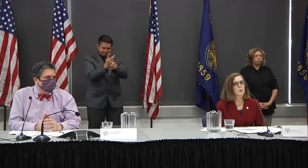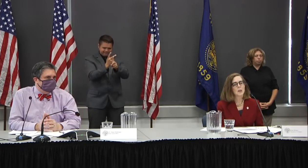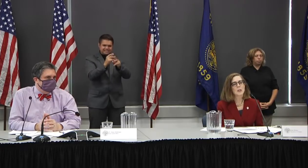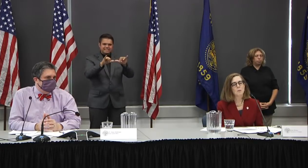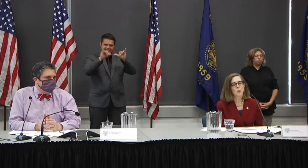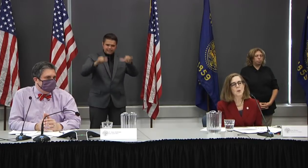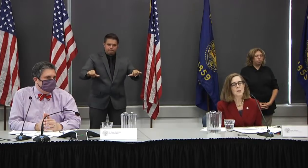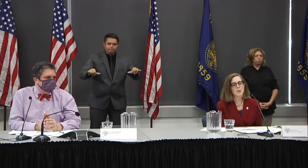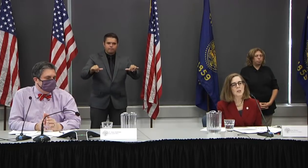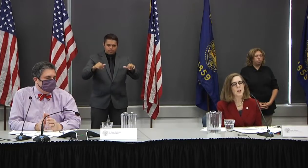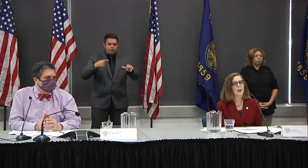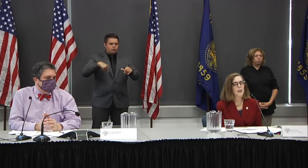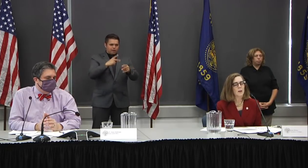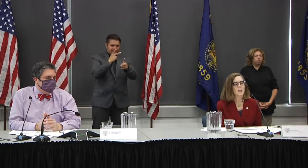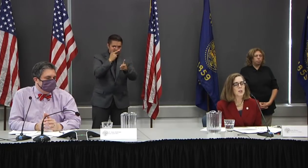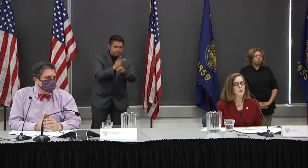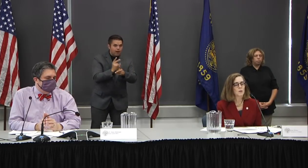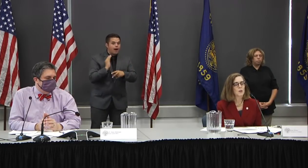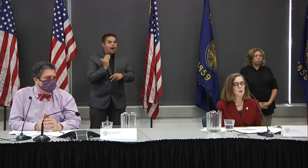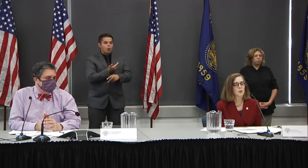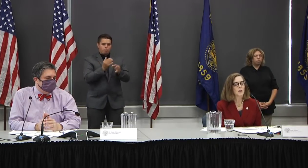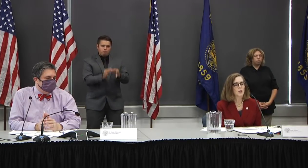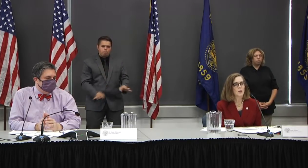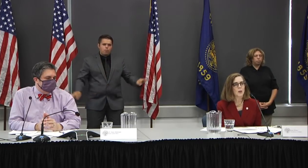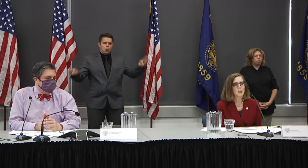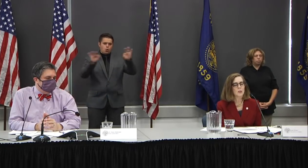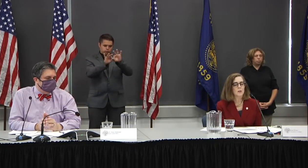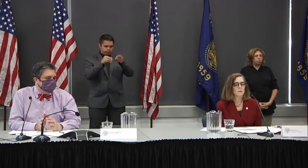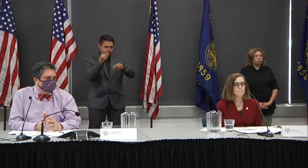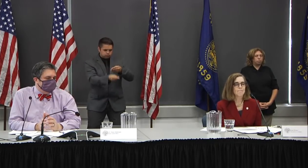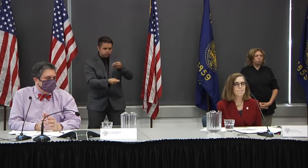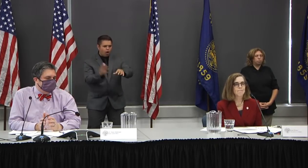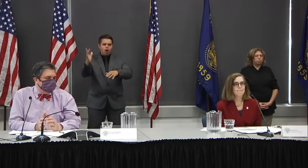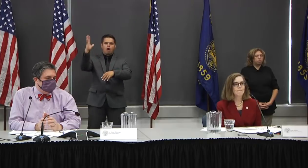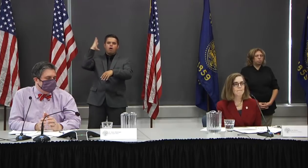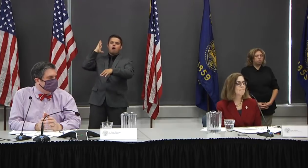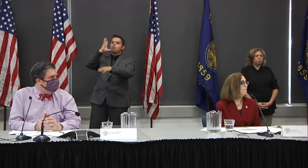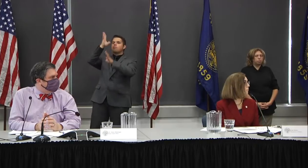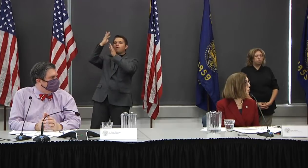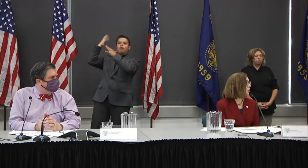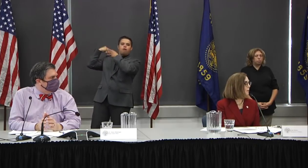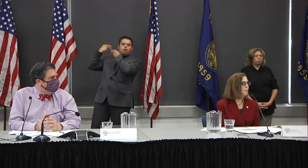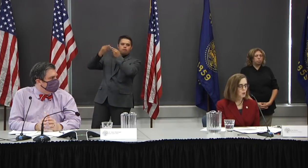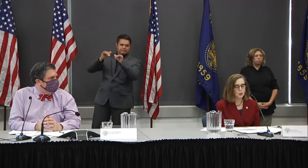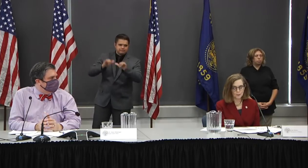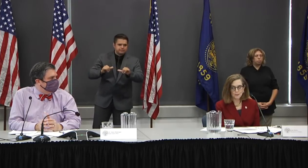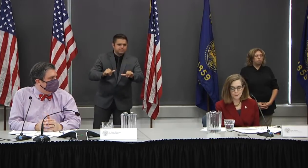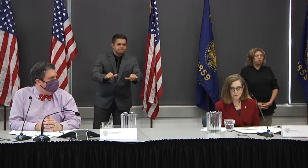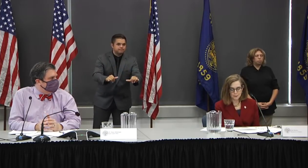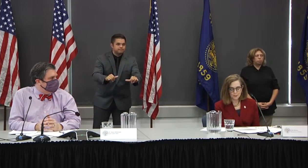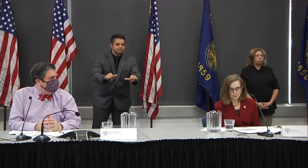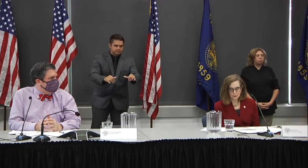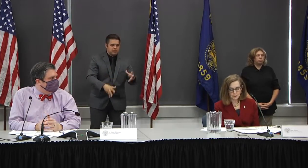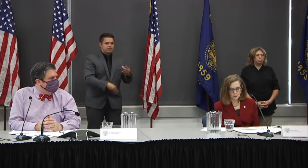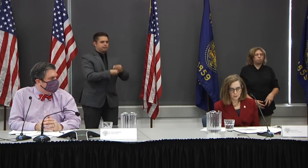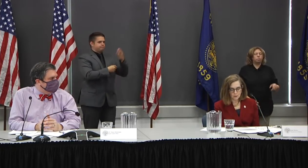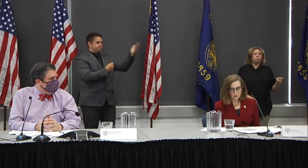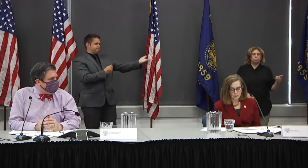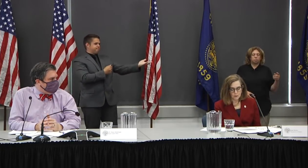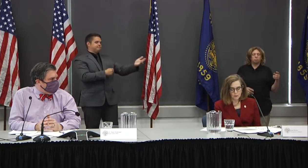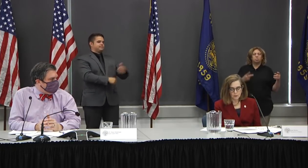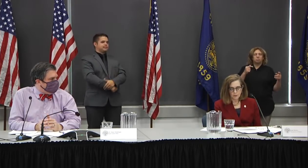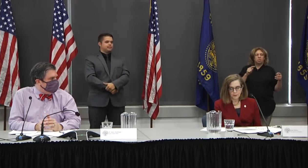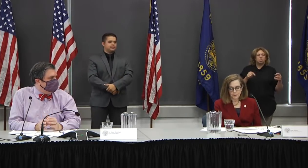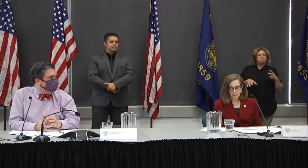this really important heritage for future generations. Governor, could I just Sure, add a little bit? sure. The legislature just